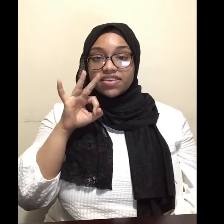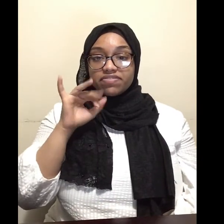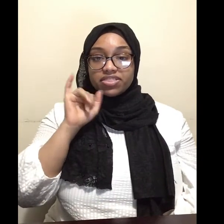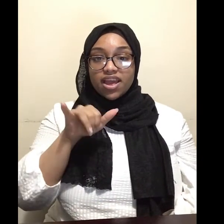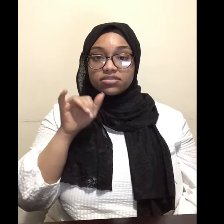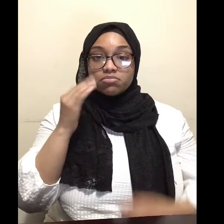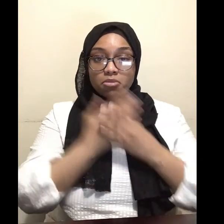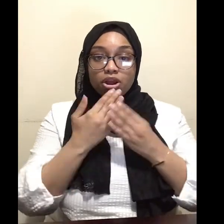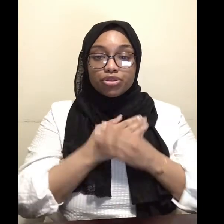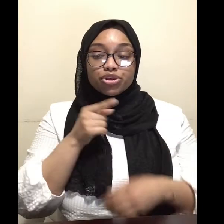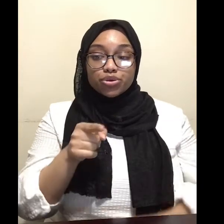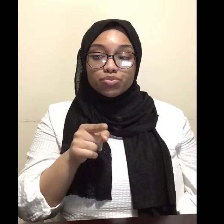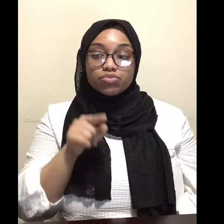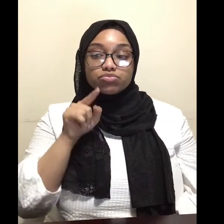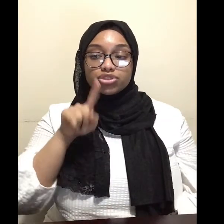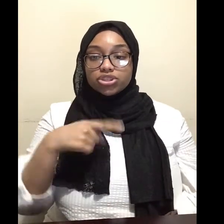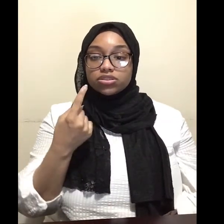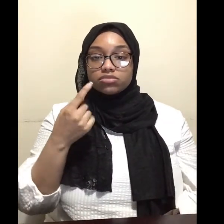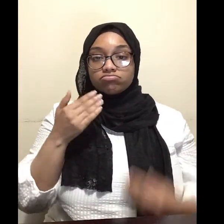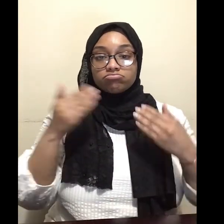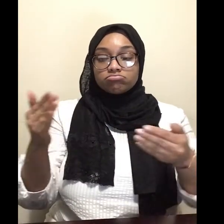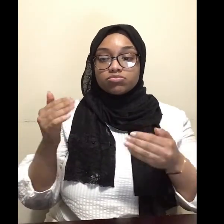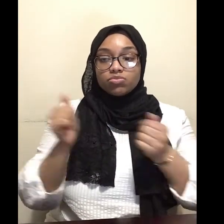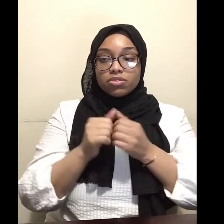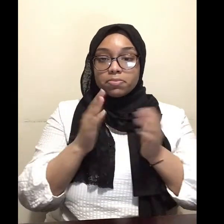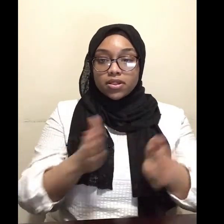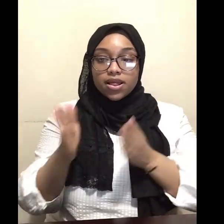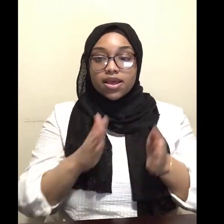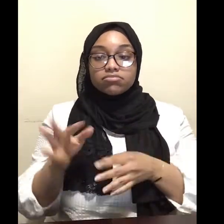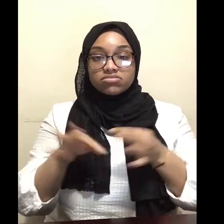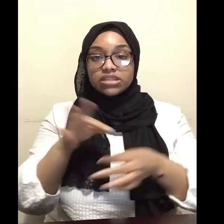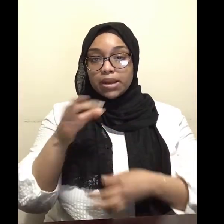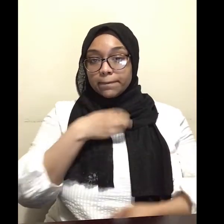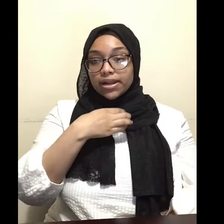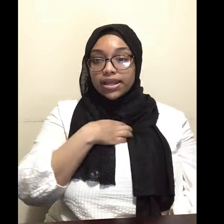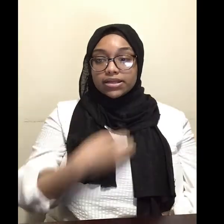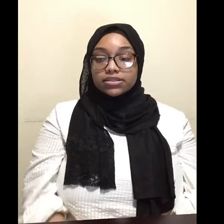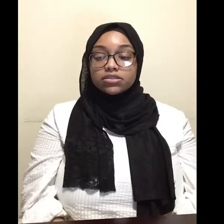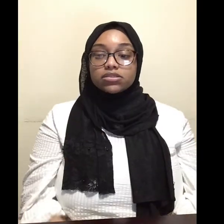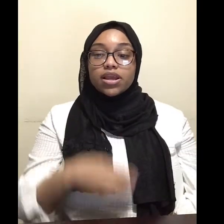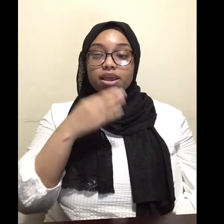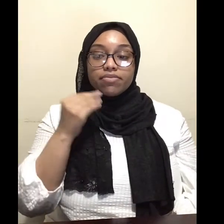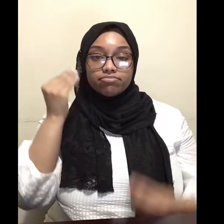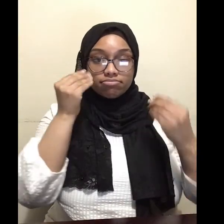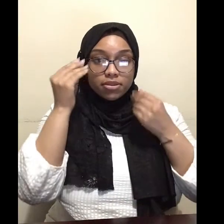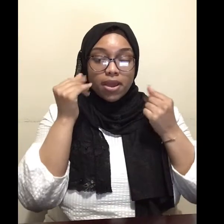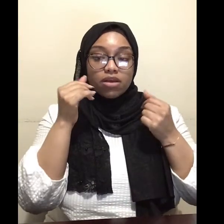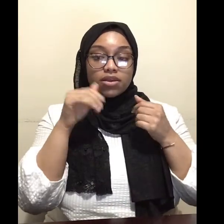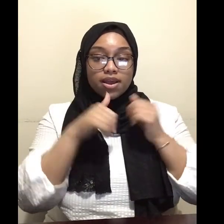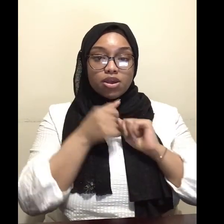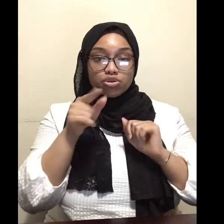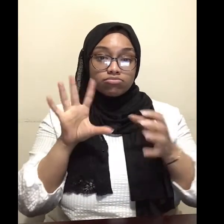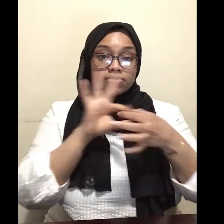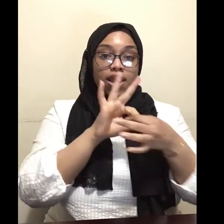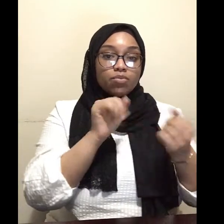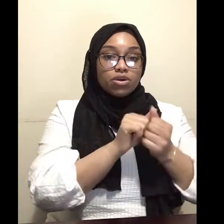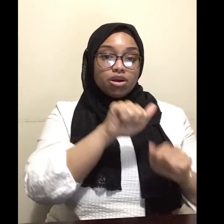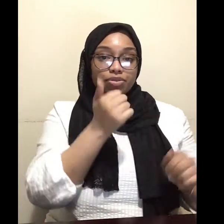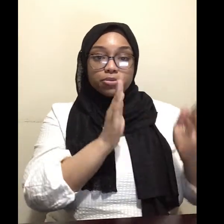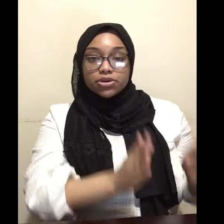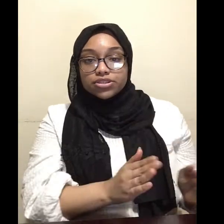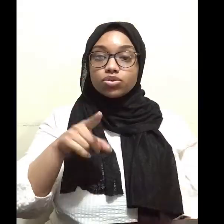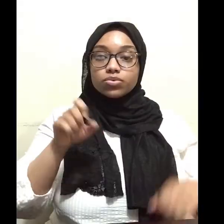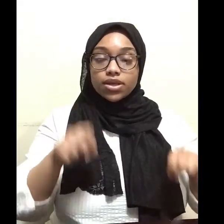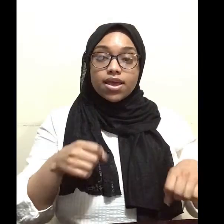complain, but you want to say, okay, I'm having some trouble with all of the new